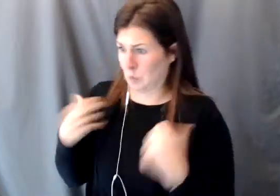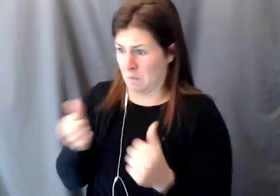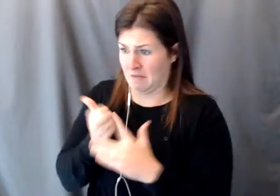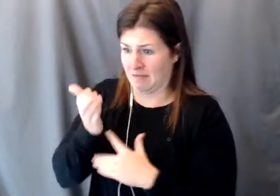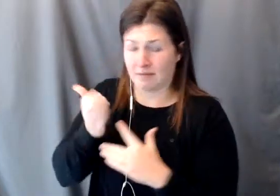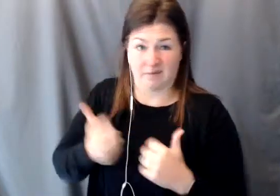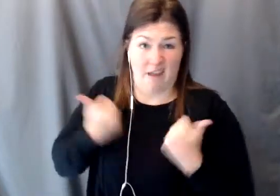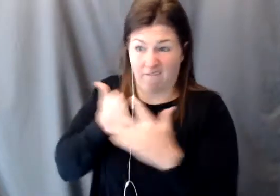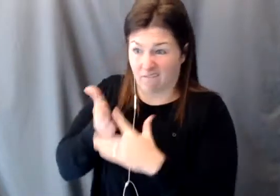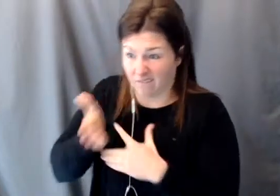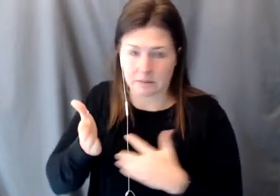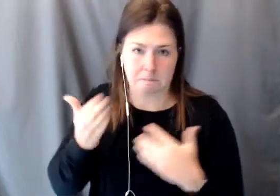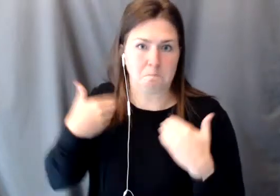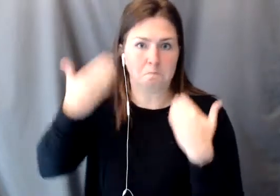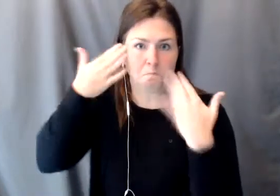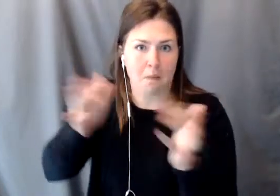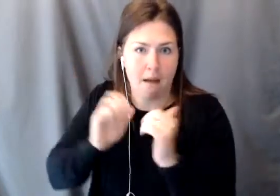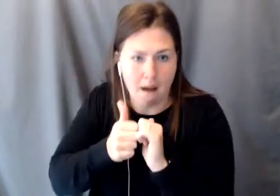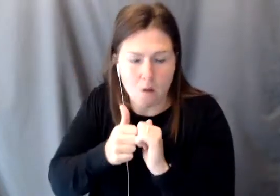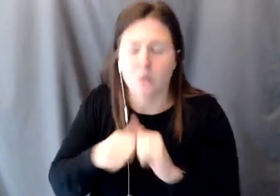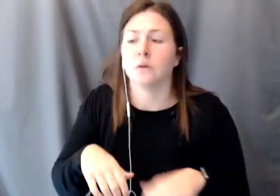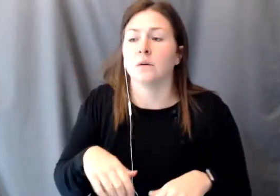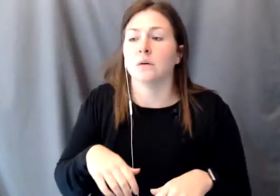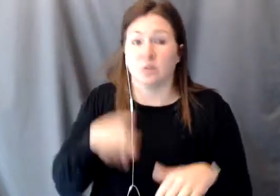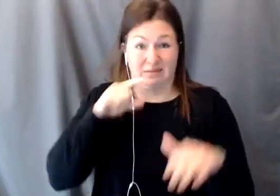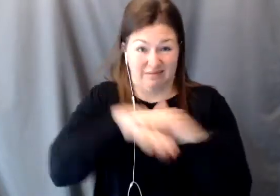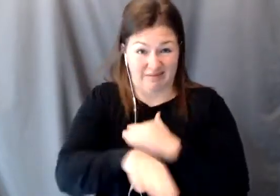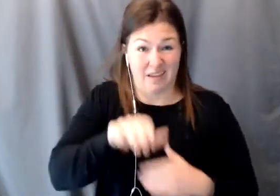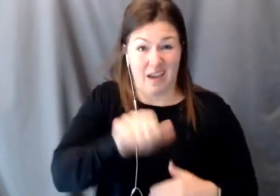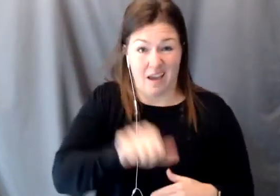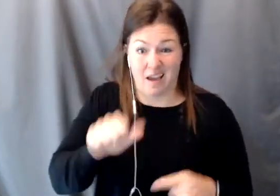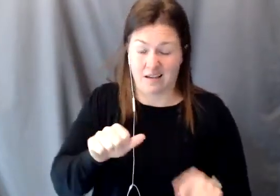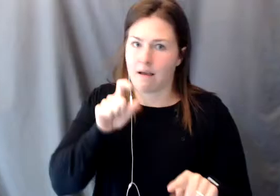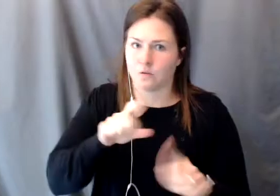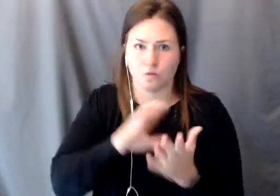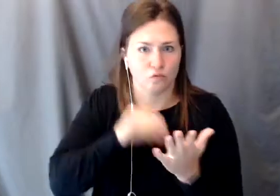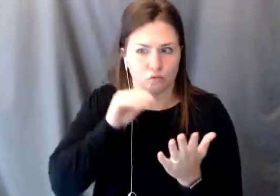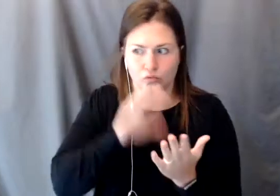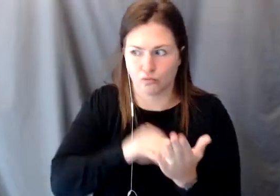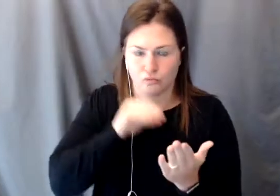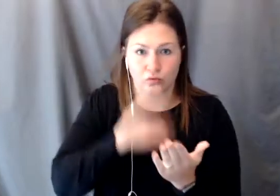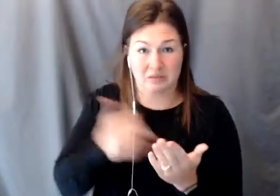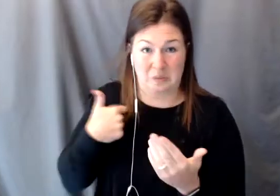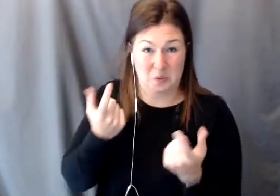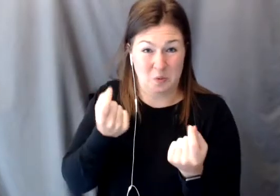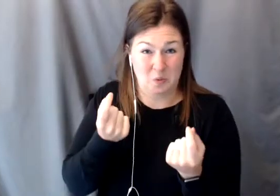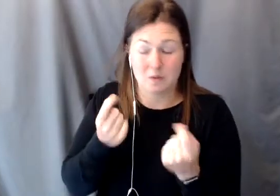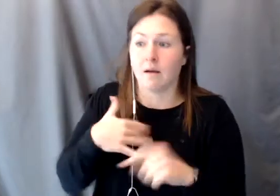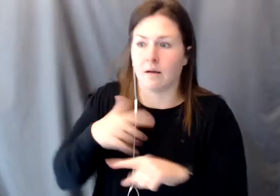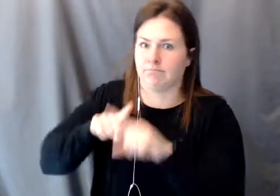came here. And the reliance on my sponsor to help me navigate through those things was just, it was